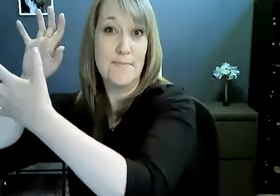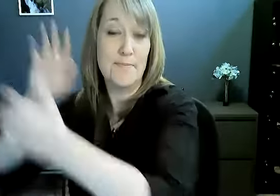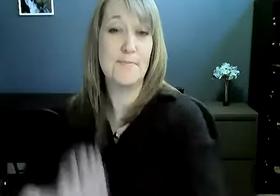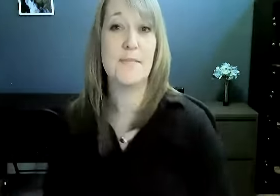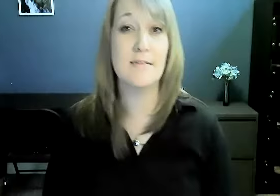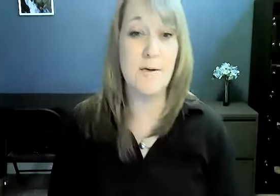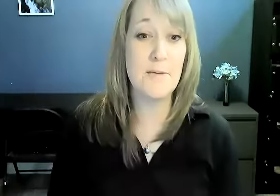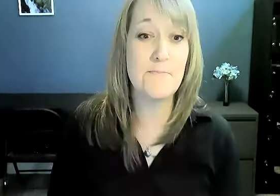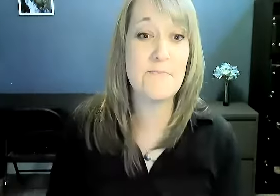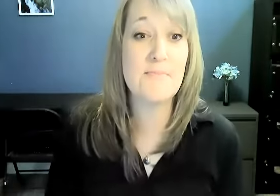Cloudy.